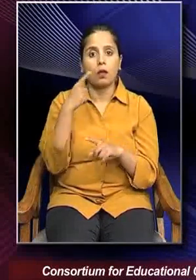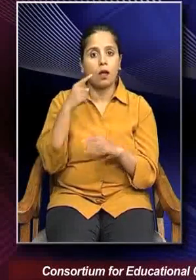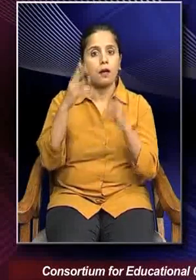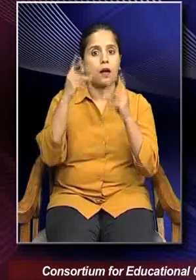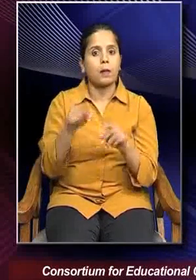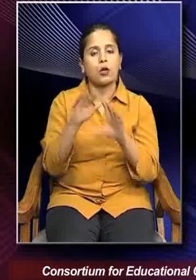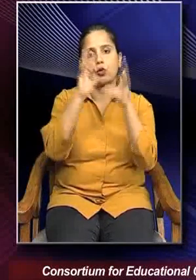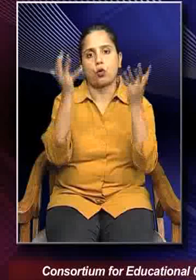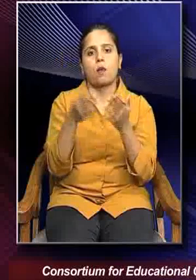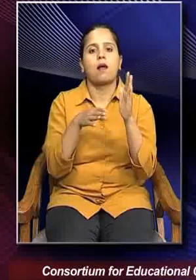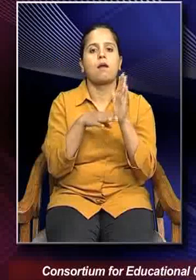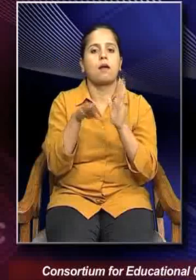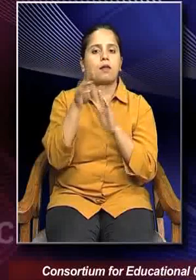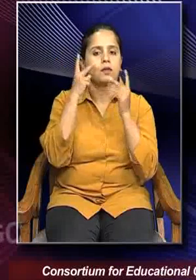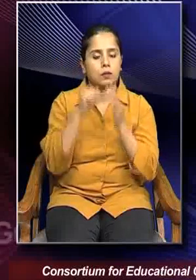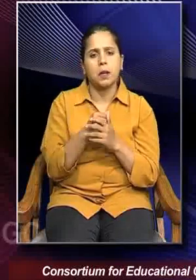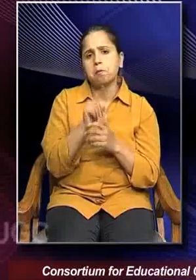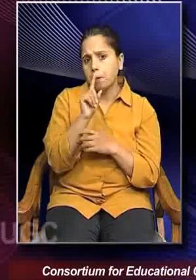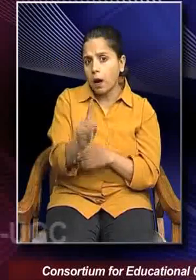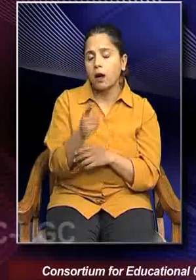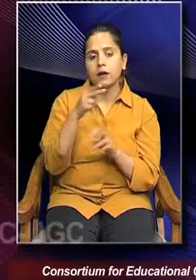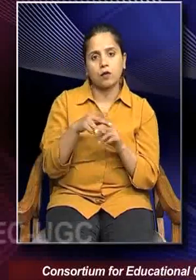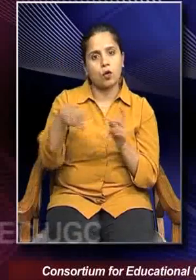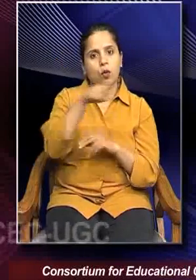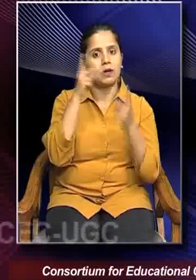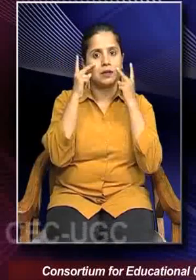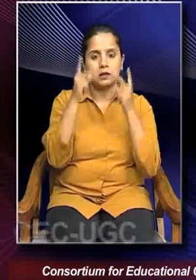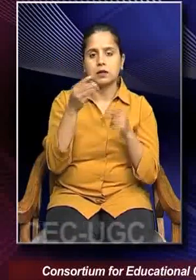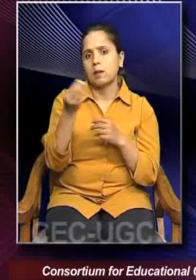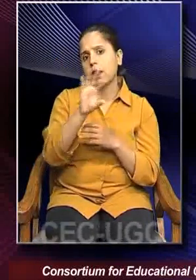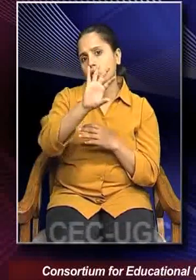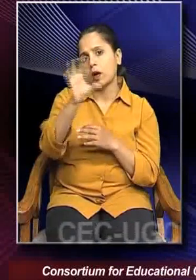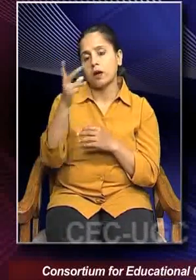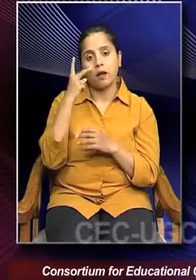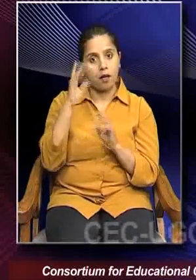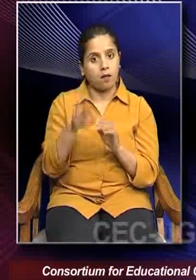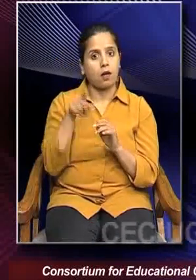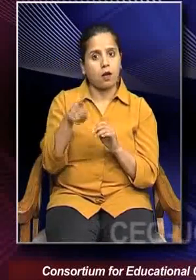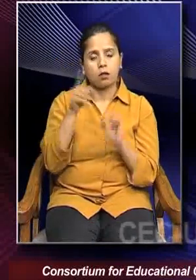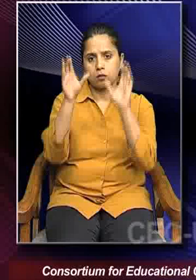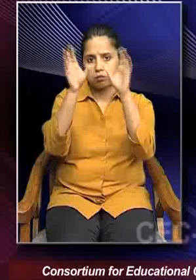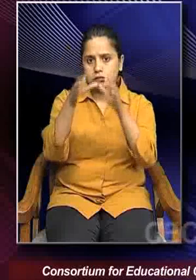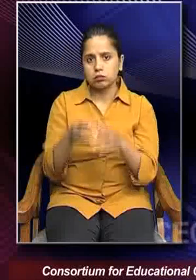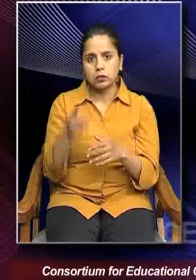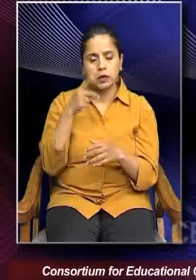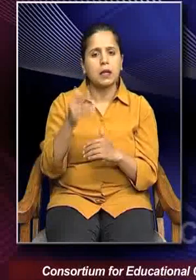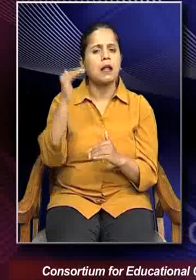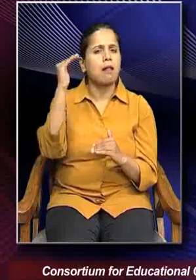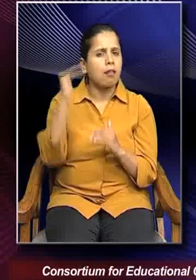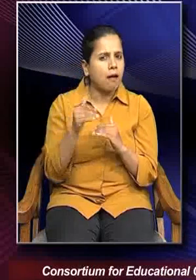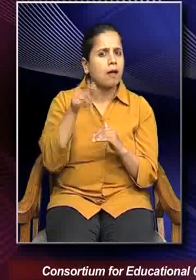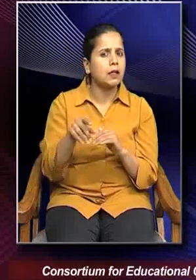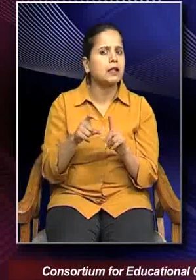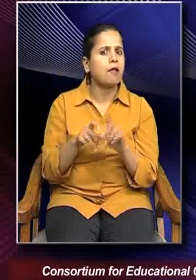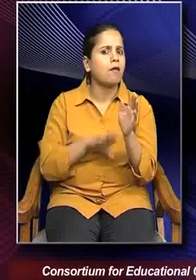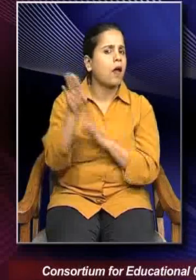the global level. However, if we look at some of the countries which are categorized as the least developed countries in the